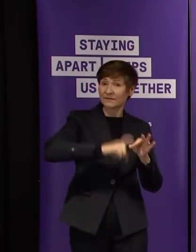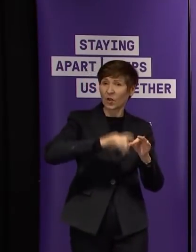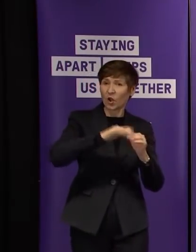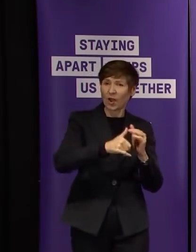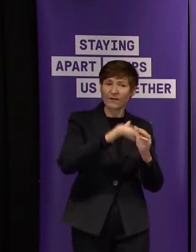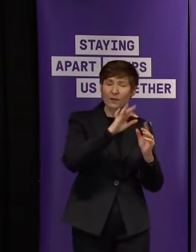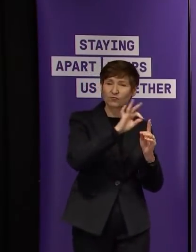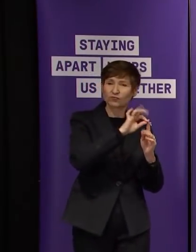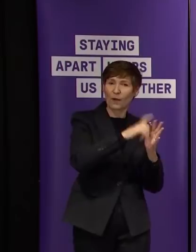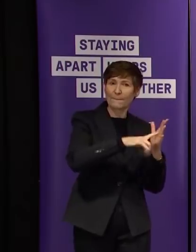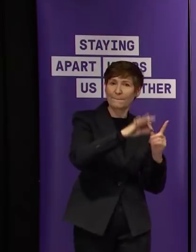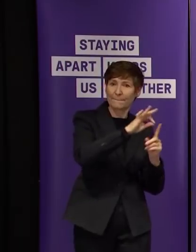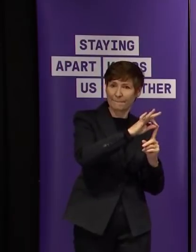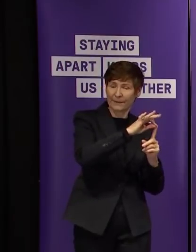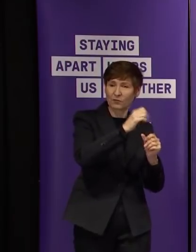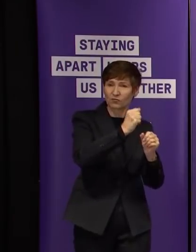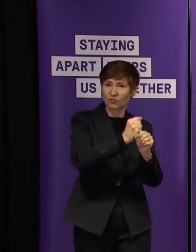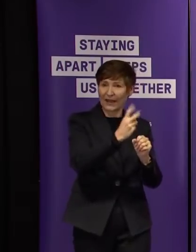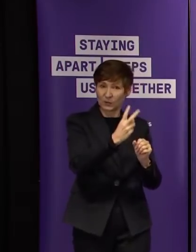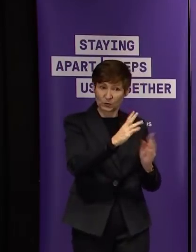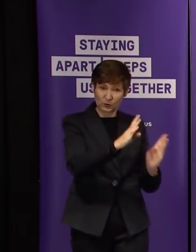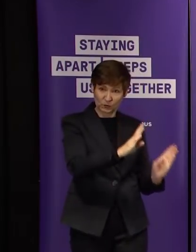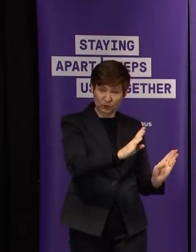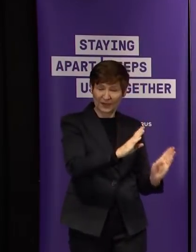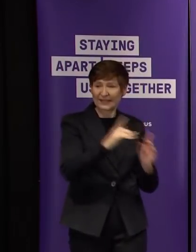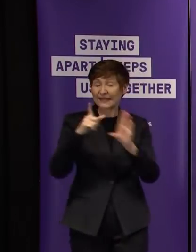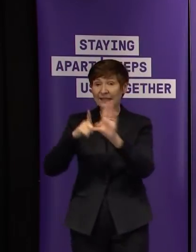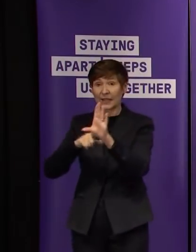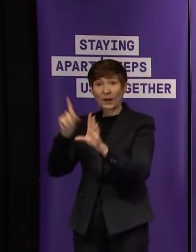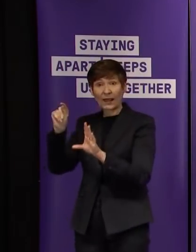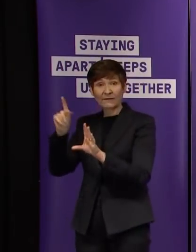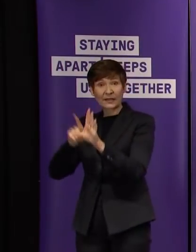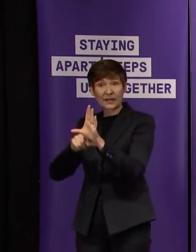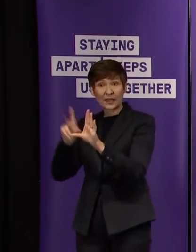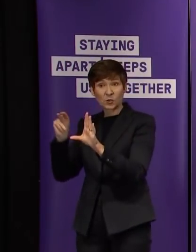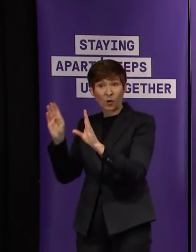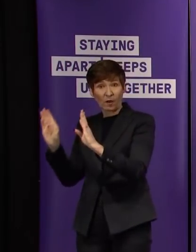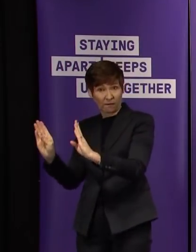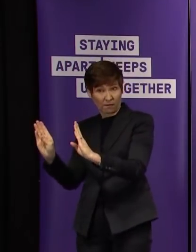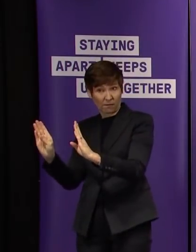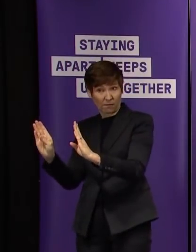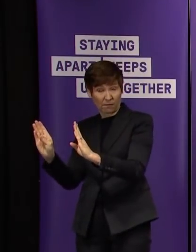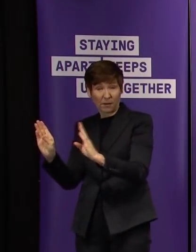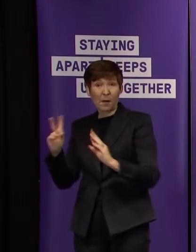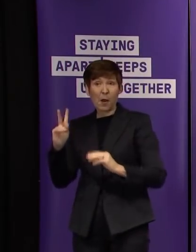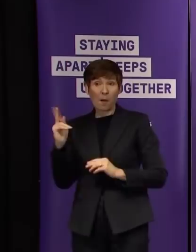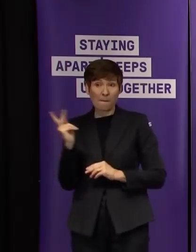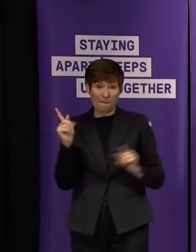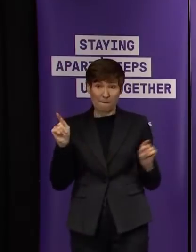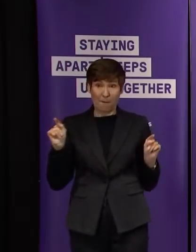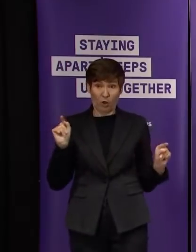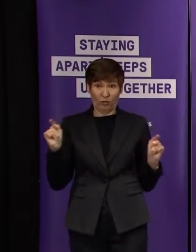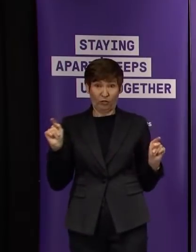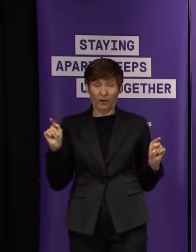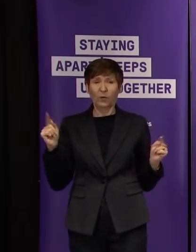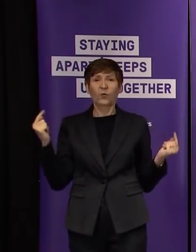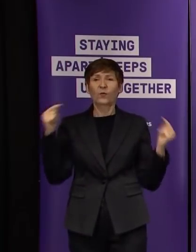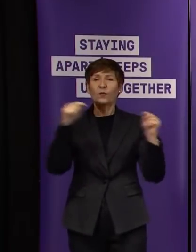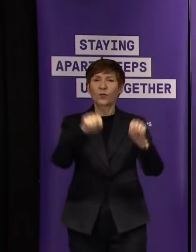then 11 to 12 returning to school early. Will there be consideration for staggering the return of grades 3 to years